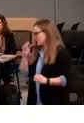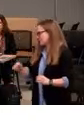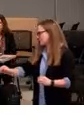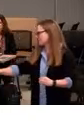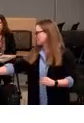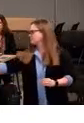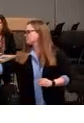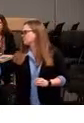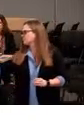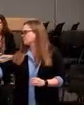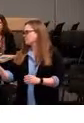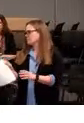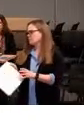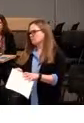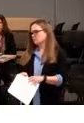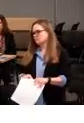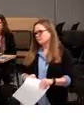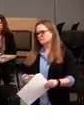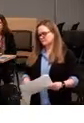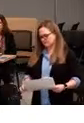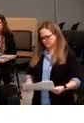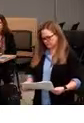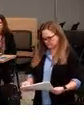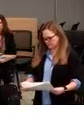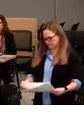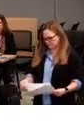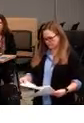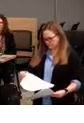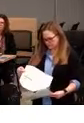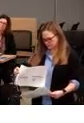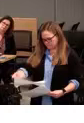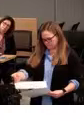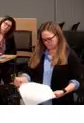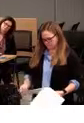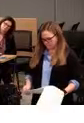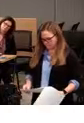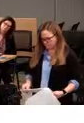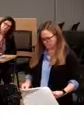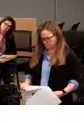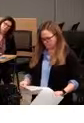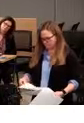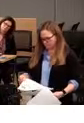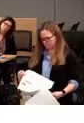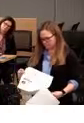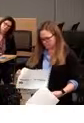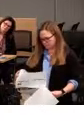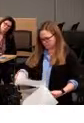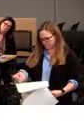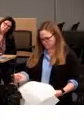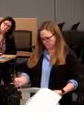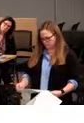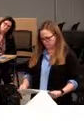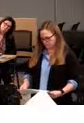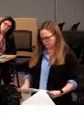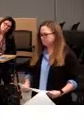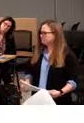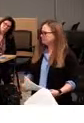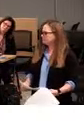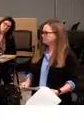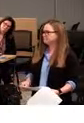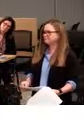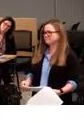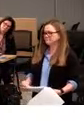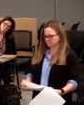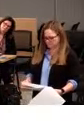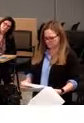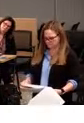So there is lots to celebrate when we look at professional learning across the entire district. We do want to think about whether you're a